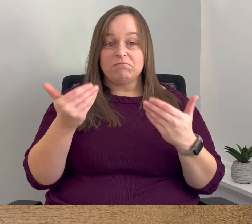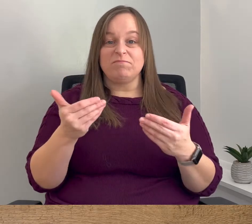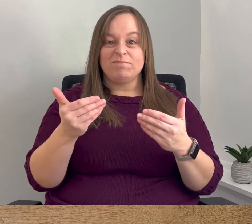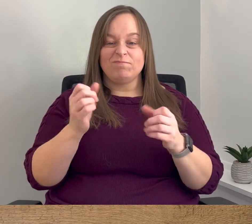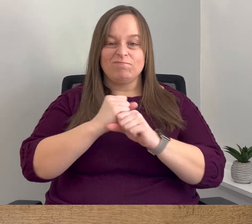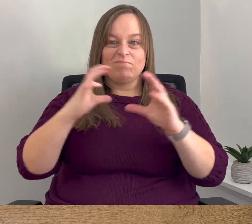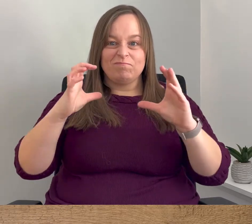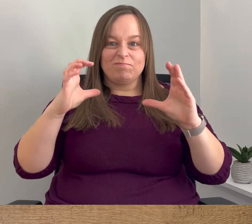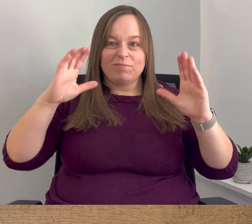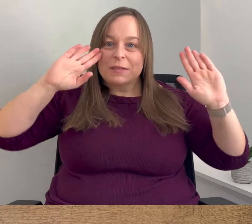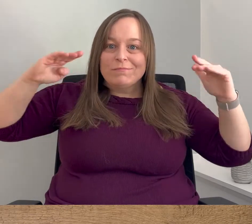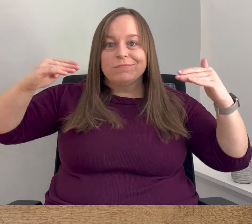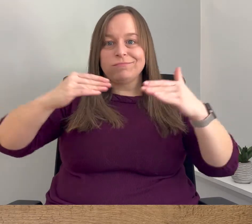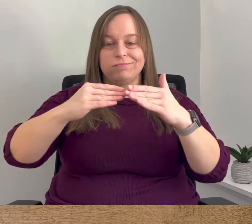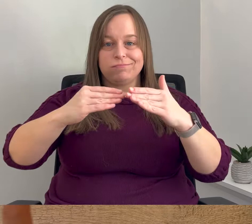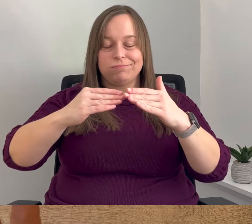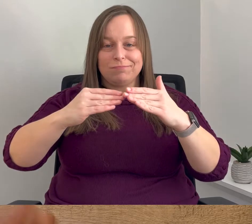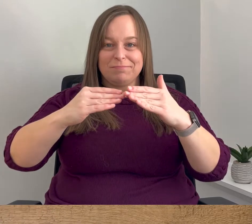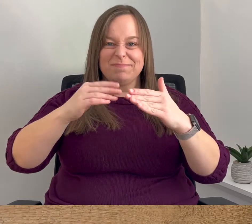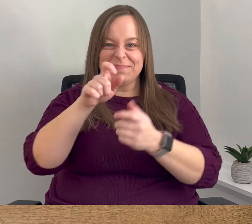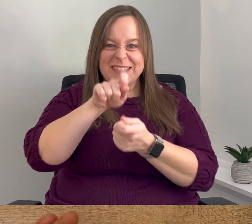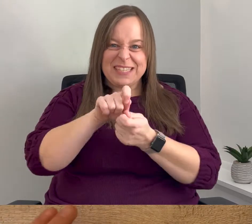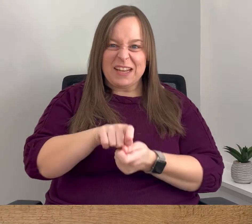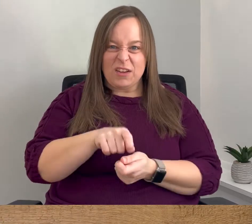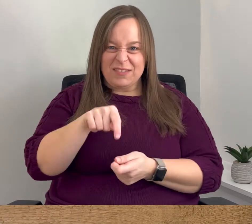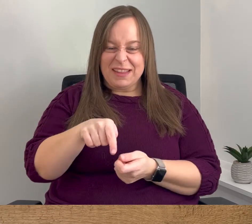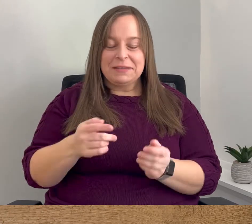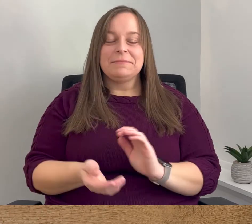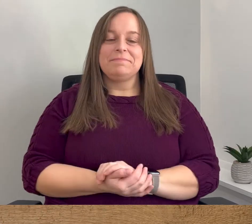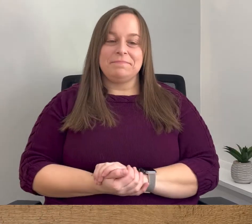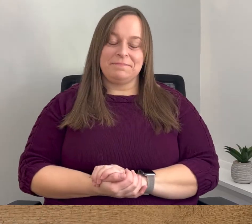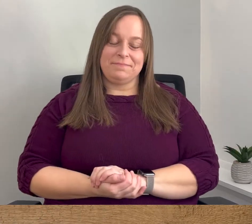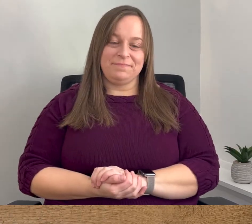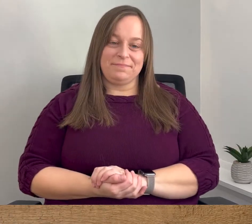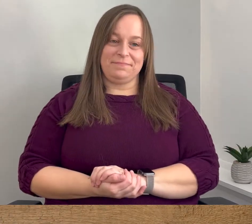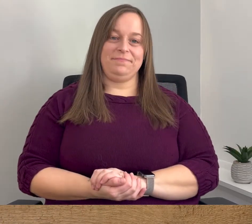So let's jump in and give you a little bit more detailed view of all this.